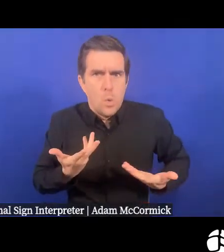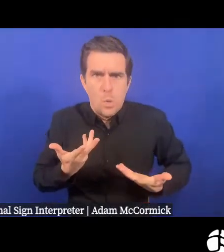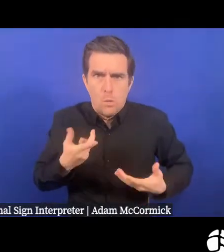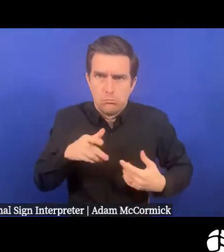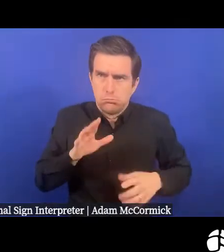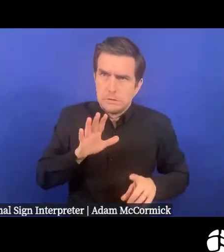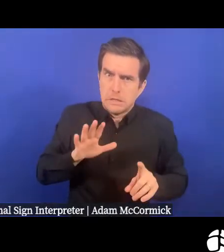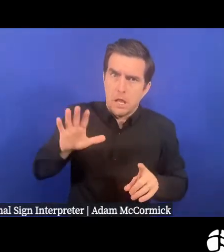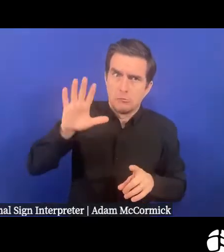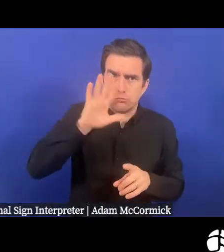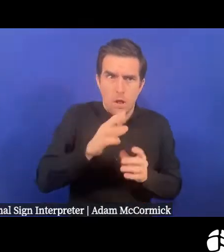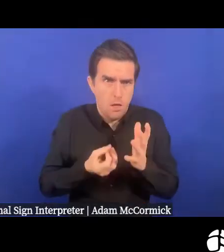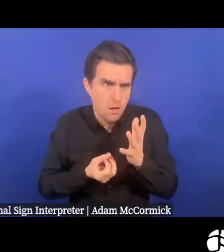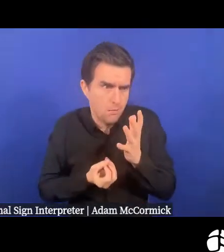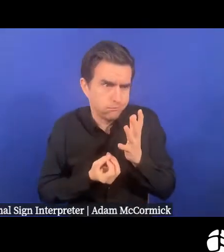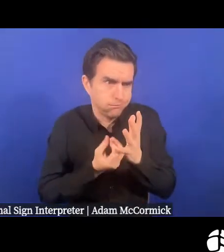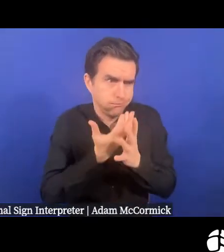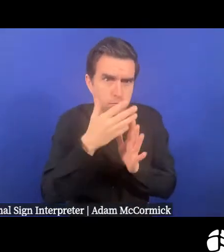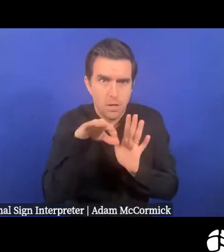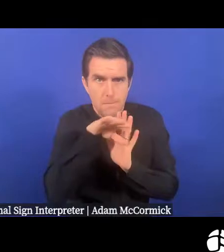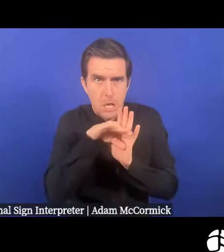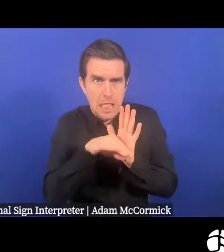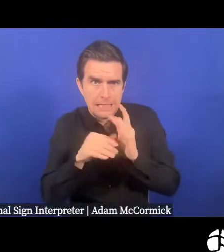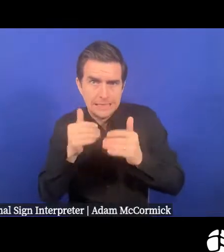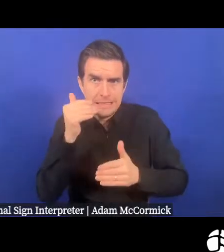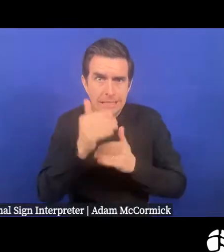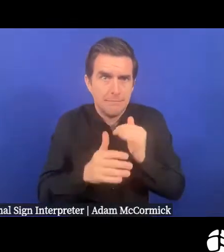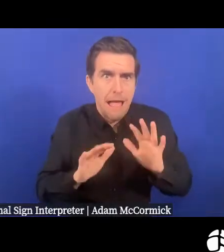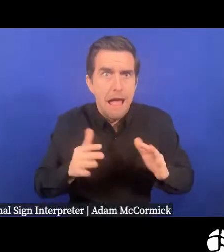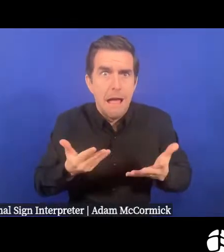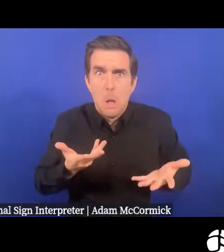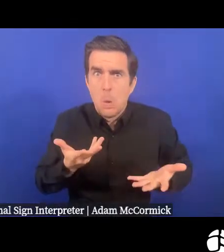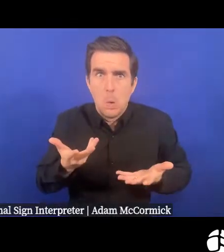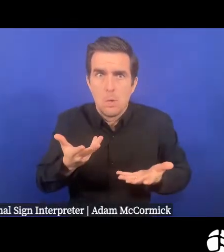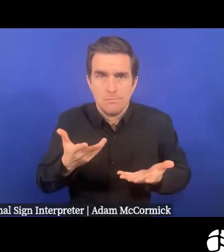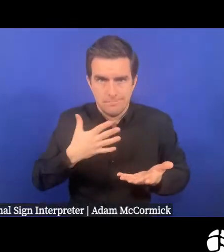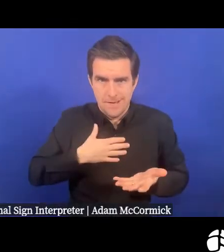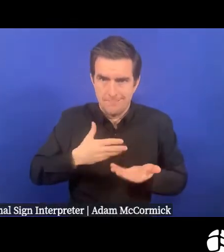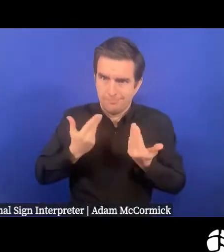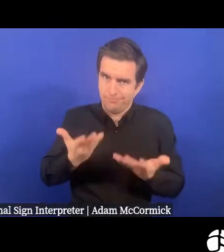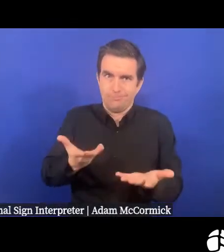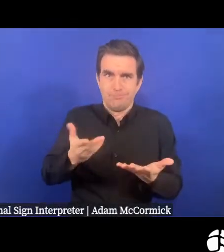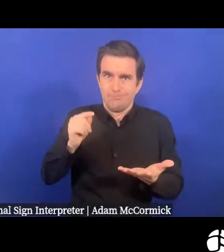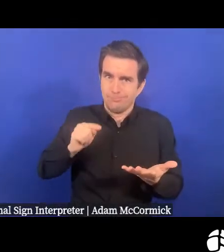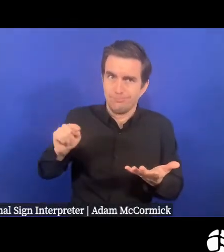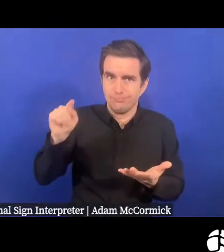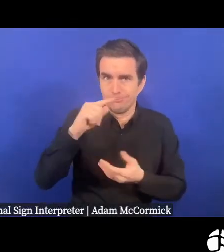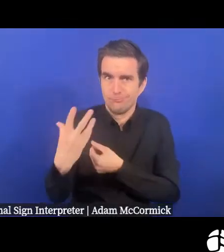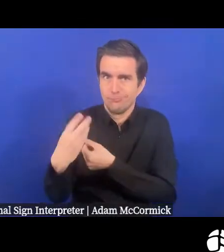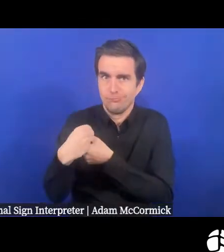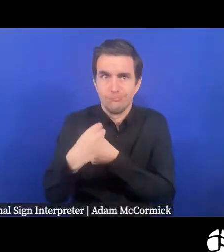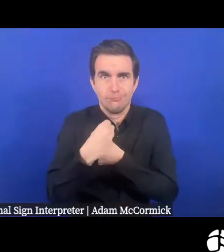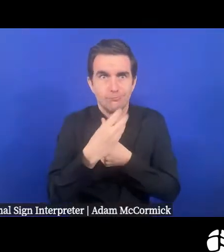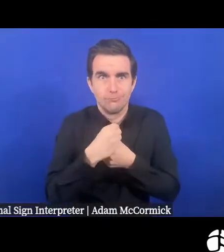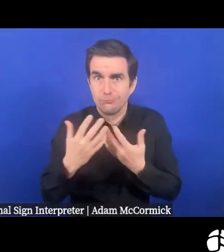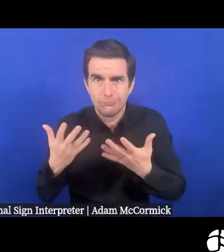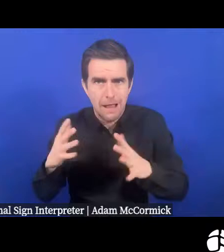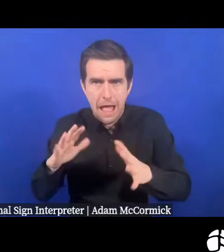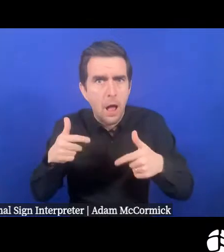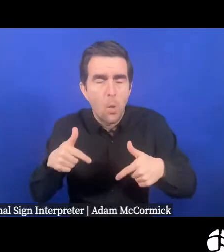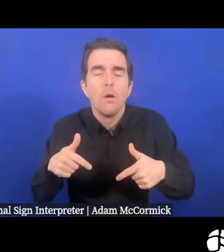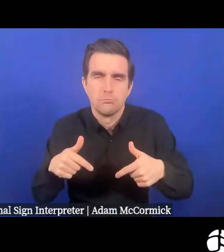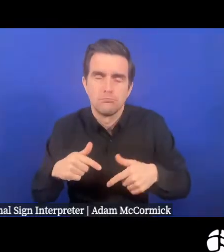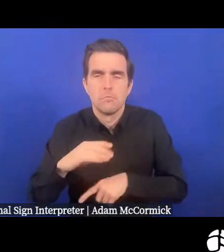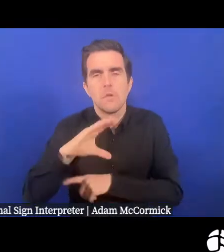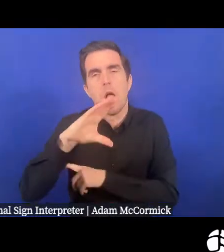project. So she reached out to us and she said, this is the way to go. You all, where we gave her data, she also made